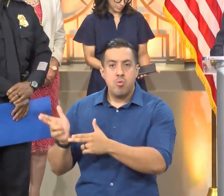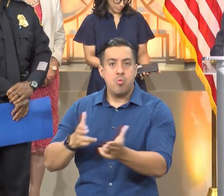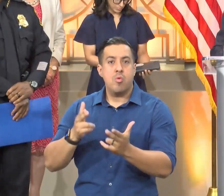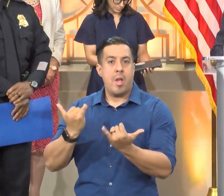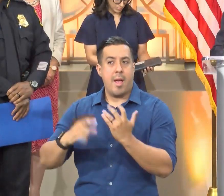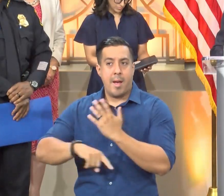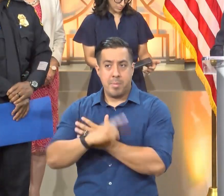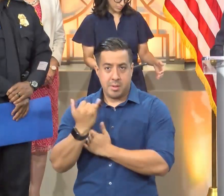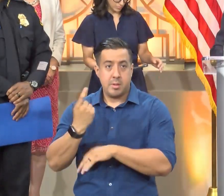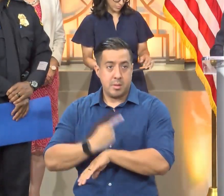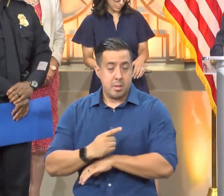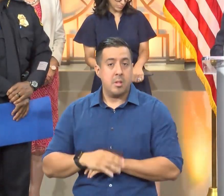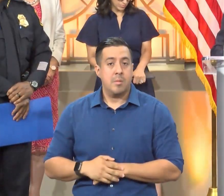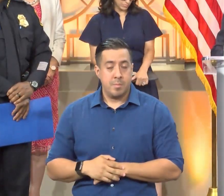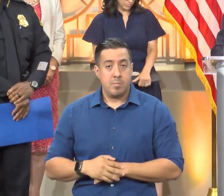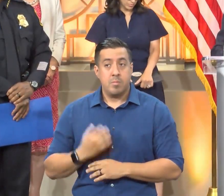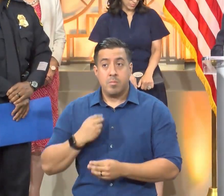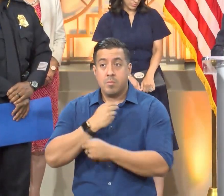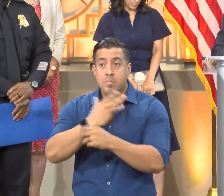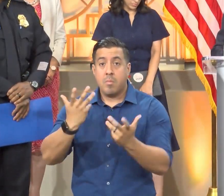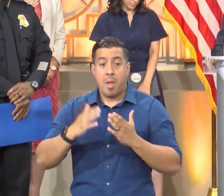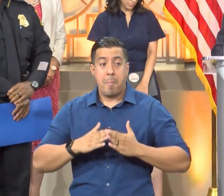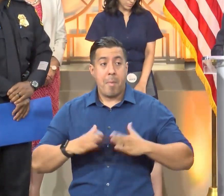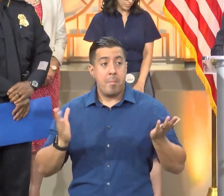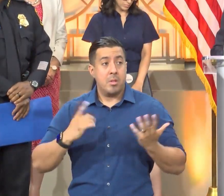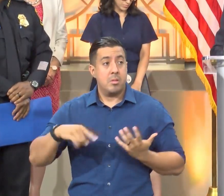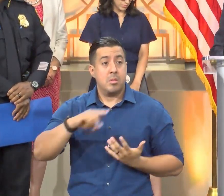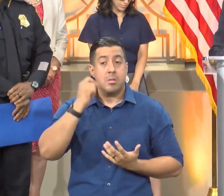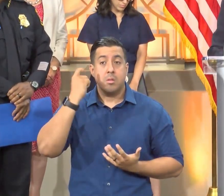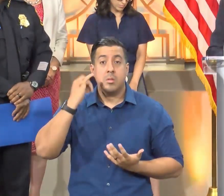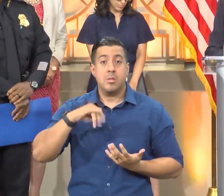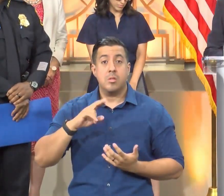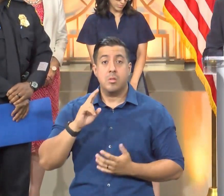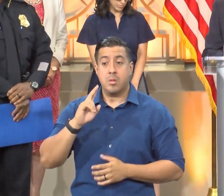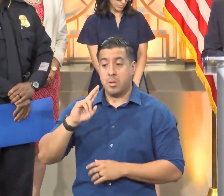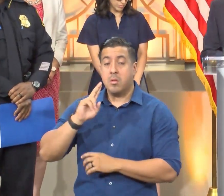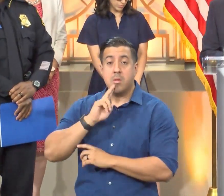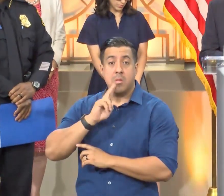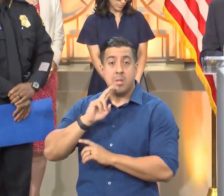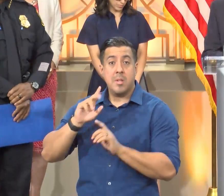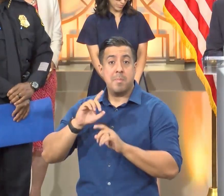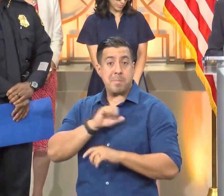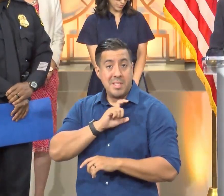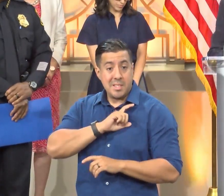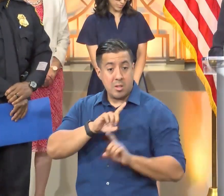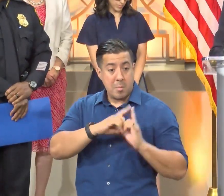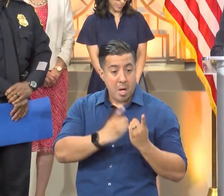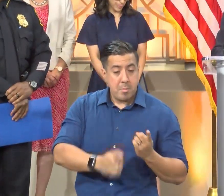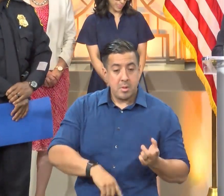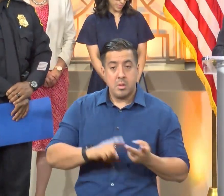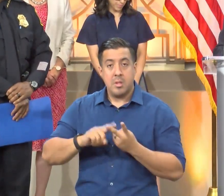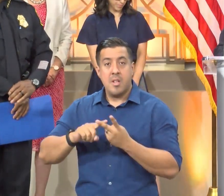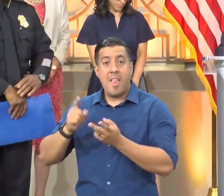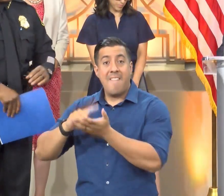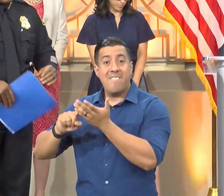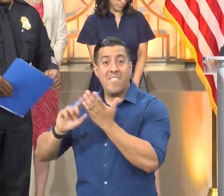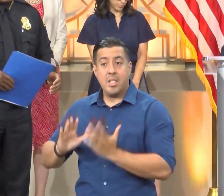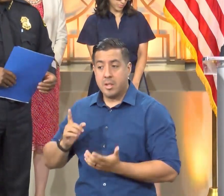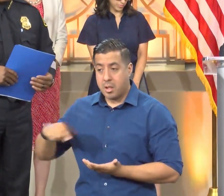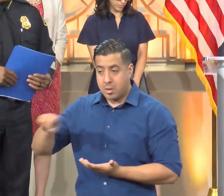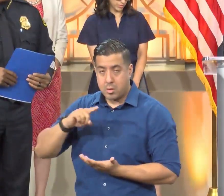today, I just simply want to let the public know that the Houston Police Department and our investigators have